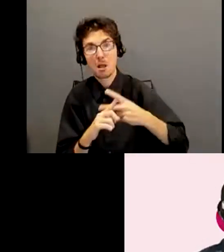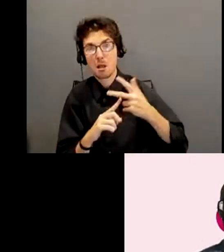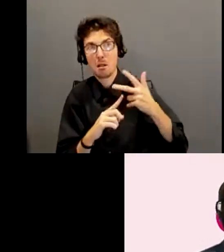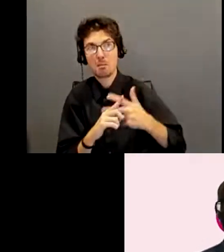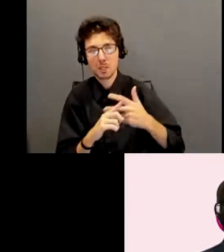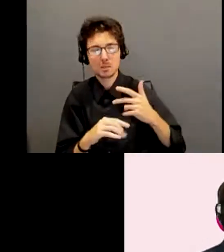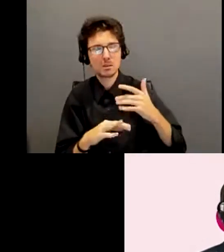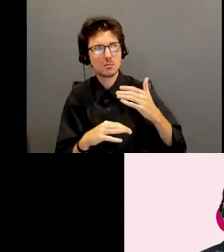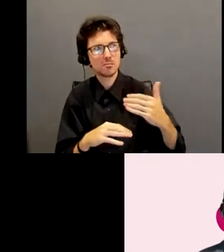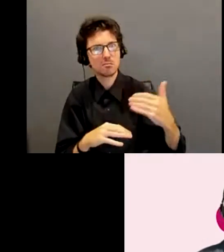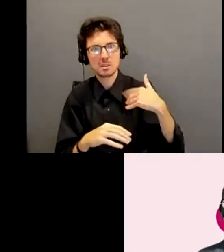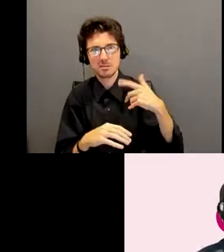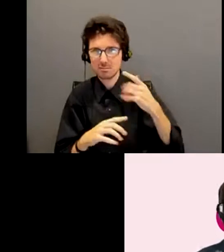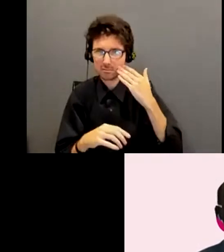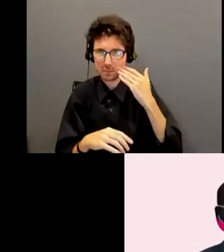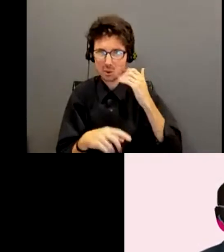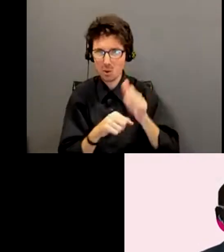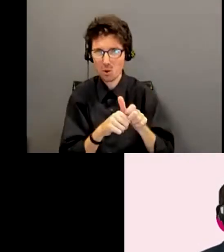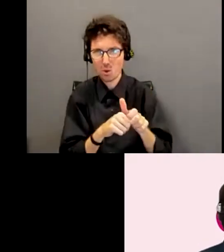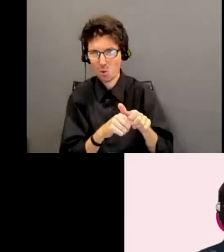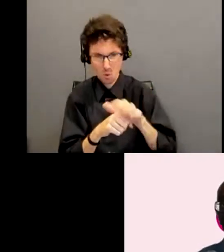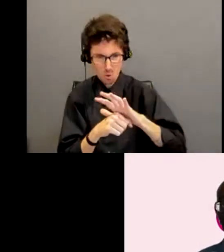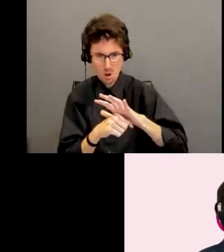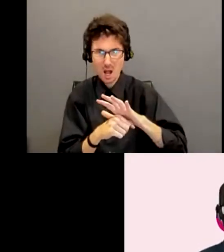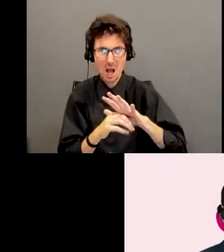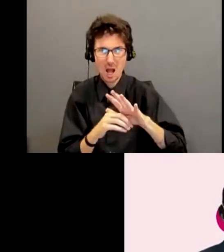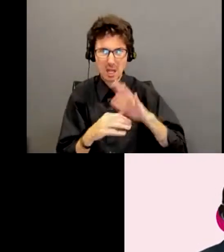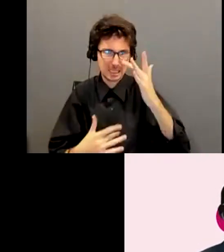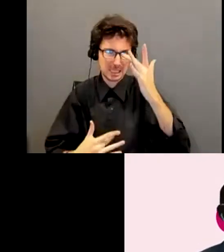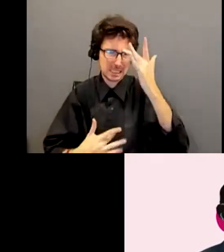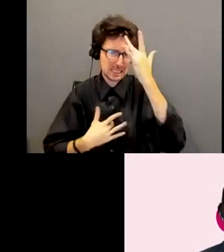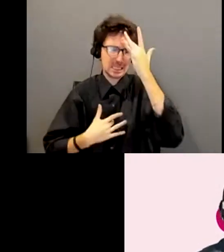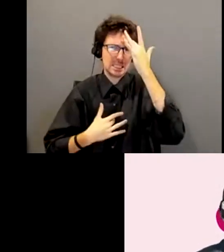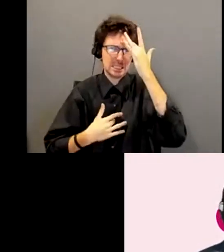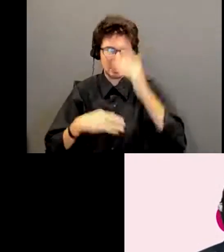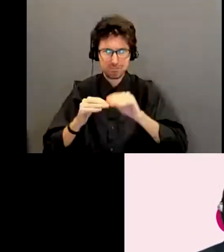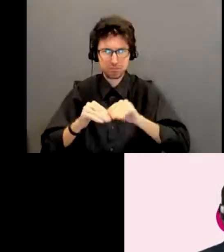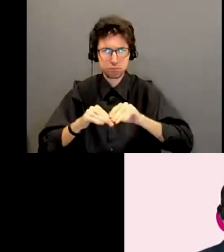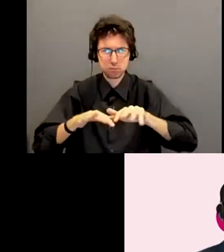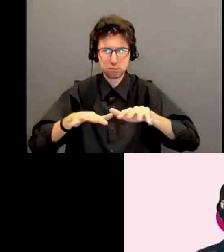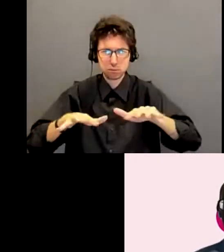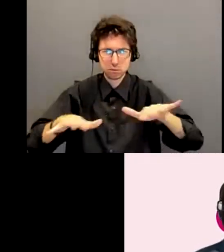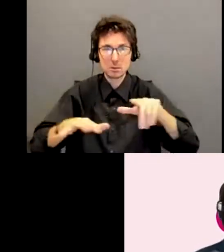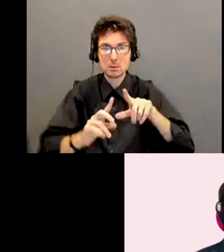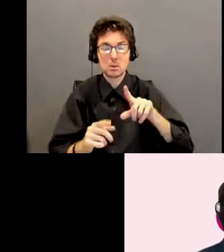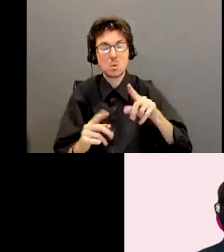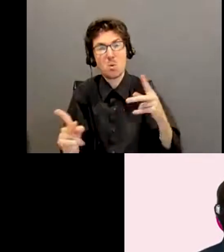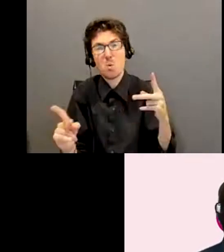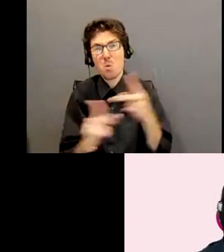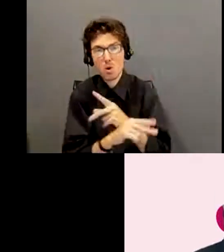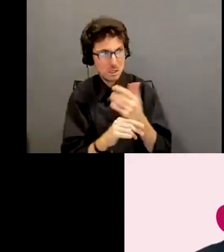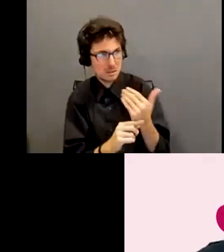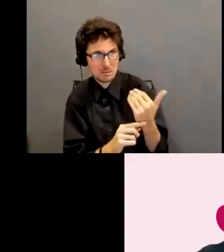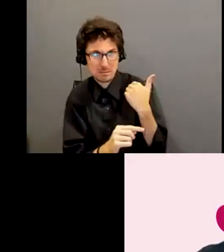and the worst days of the coronavirus has just arrived, we also tried to understand what we're going to